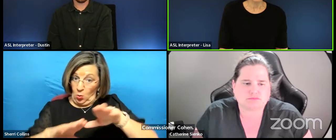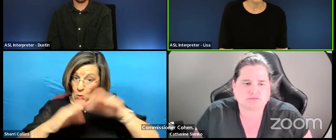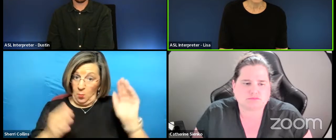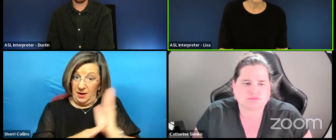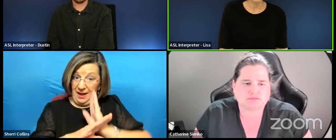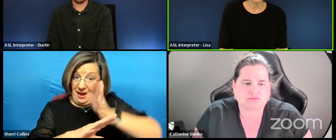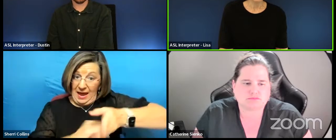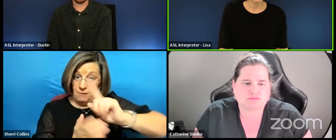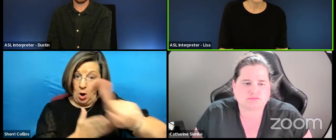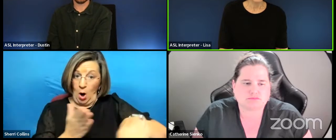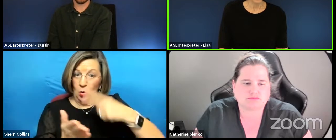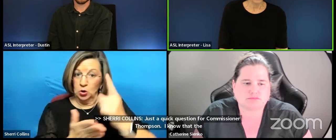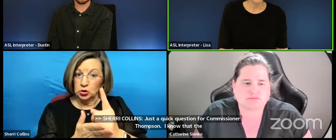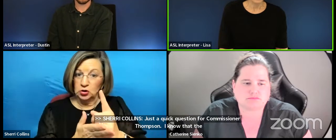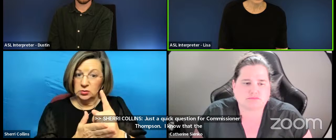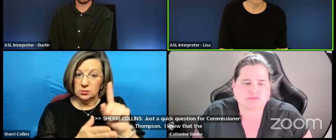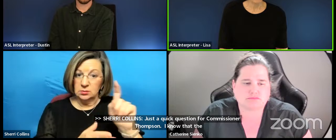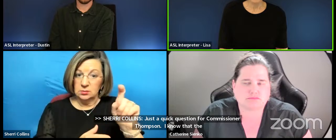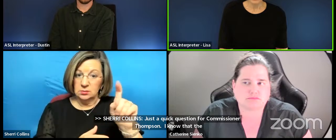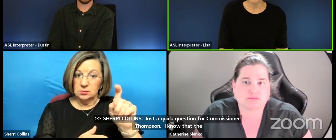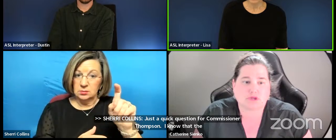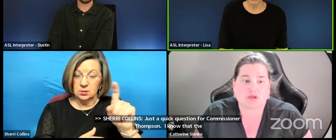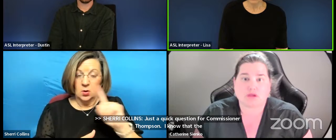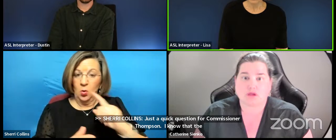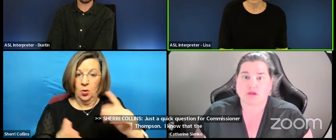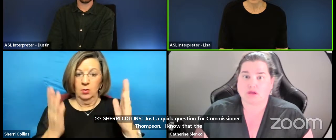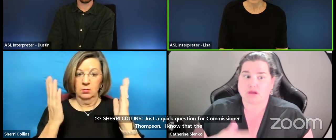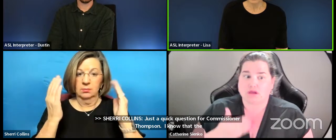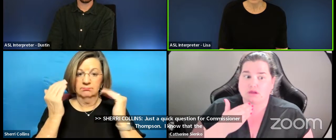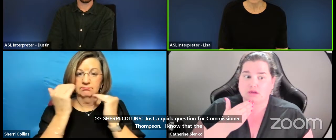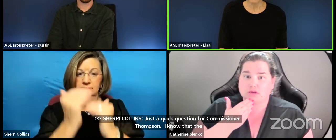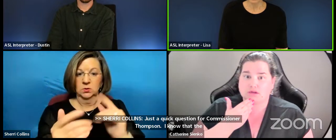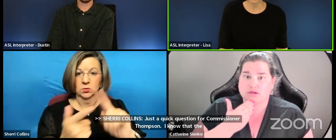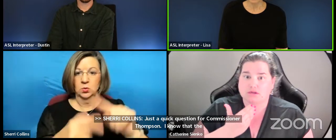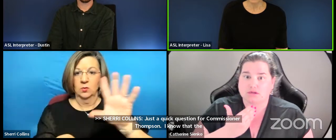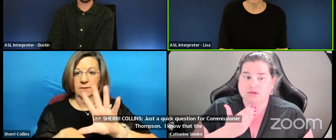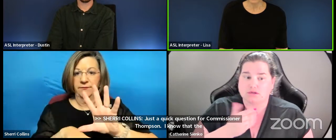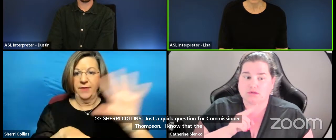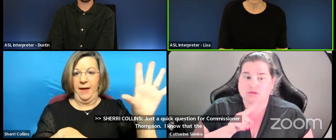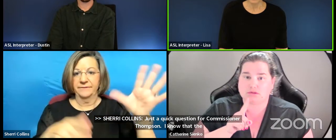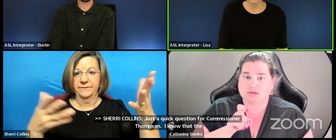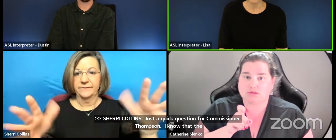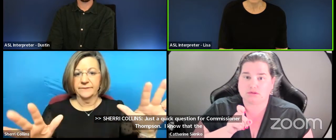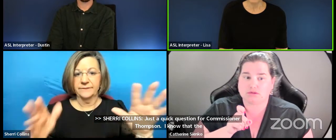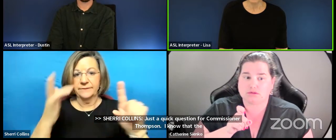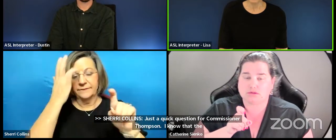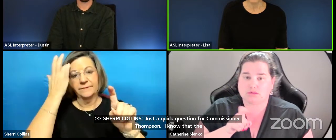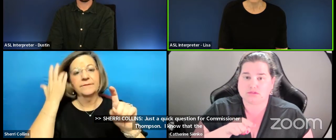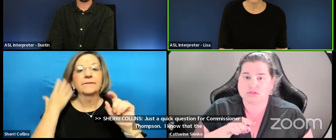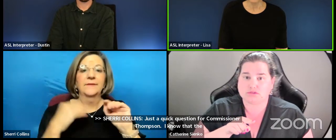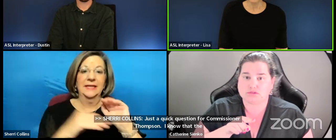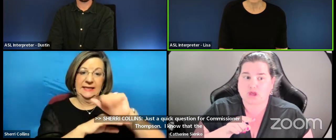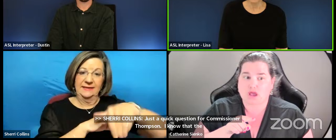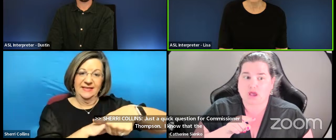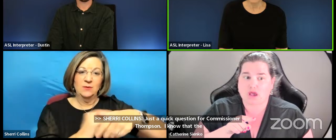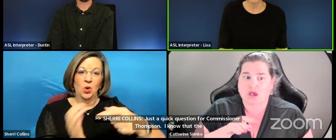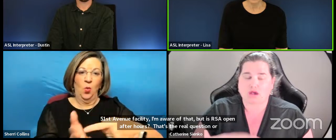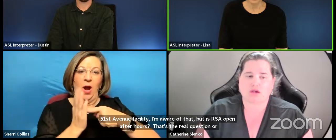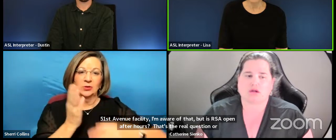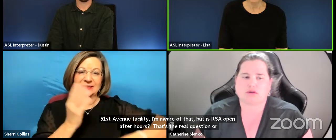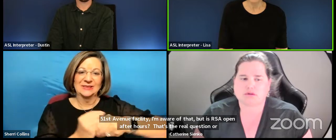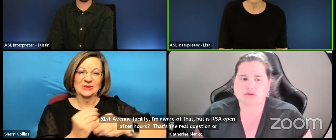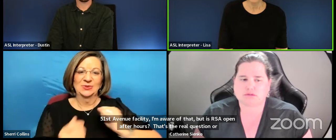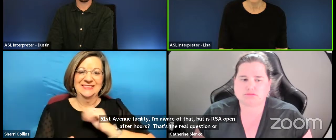I'm aware of that, but is RSA open after hours? That's the real question. Or are they limited to, do they close